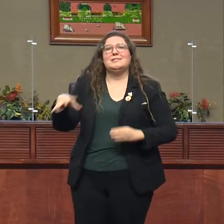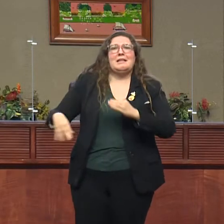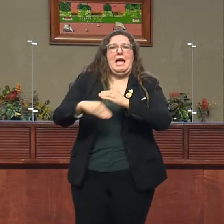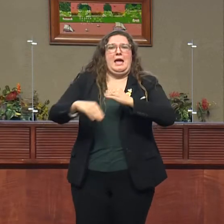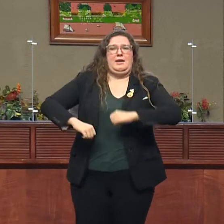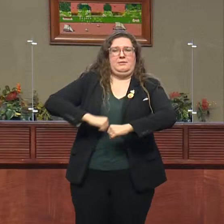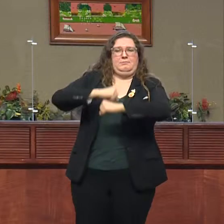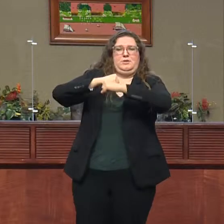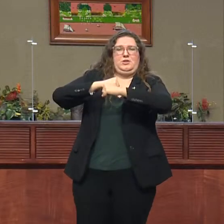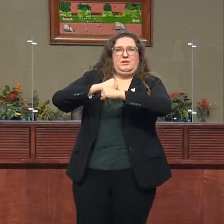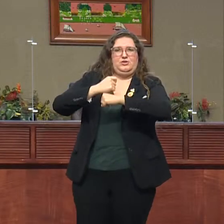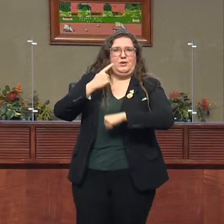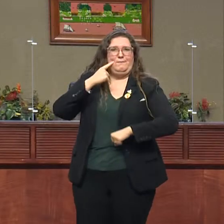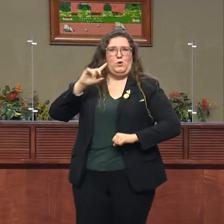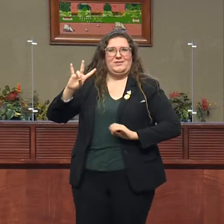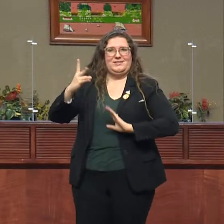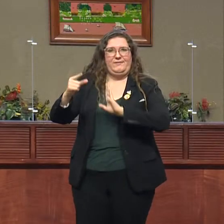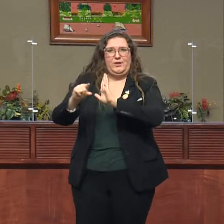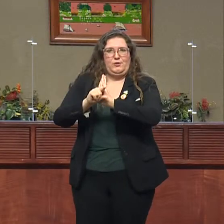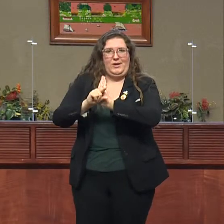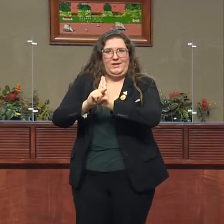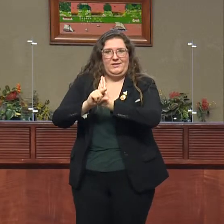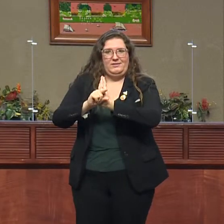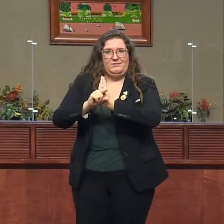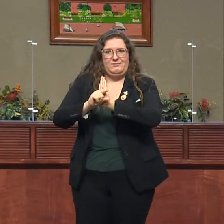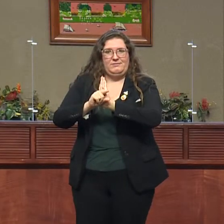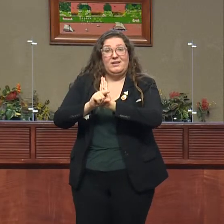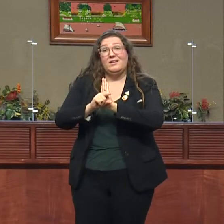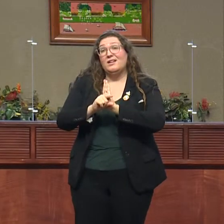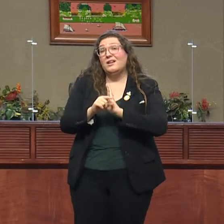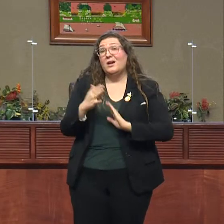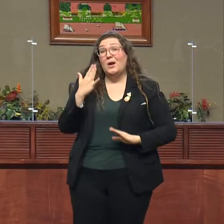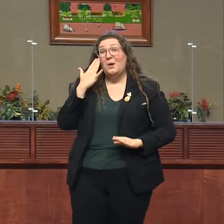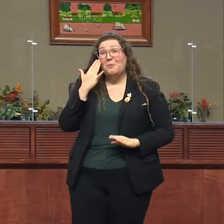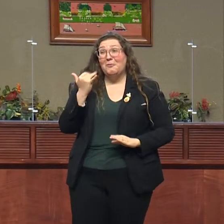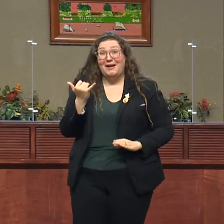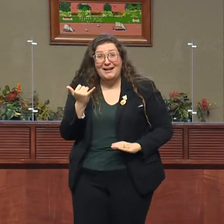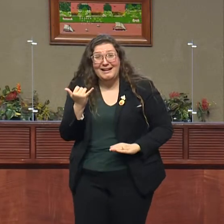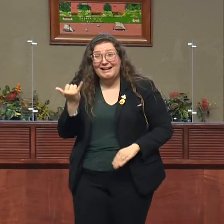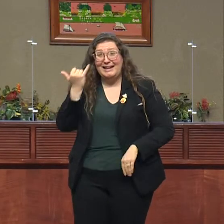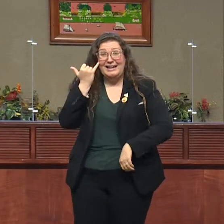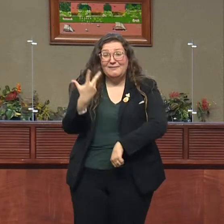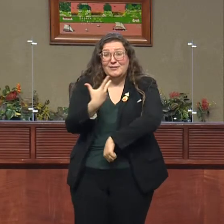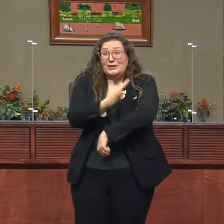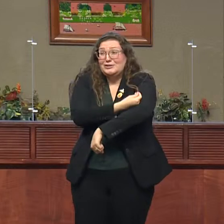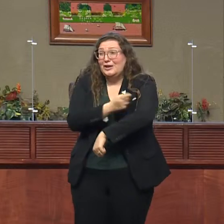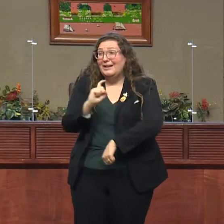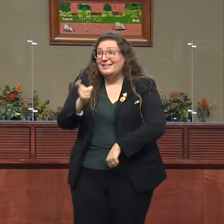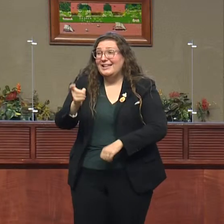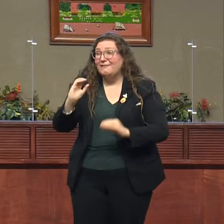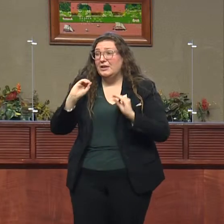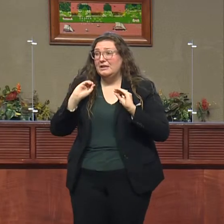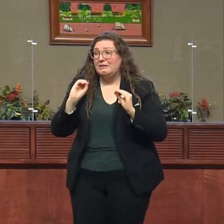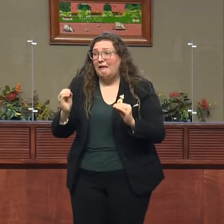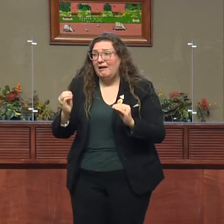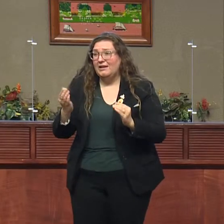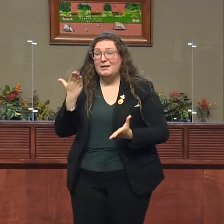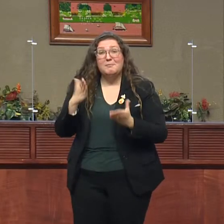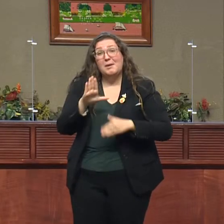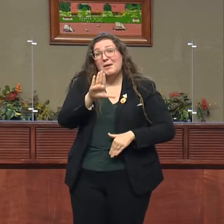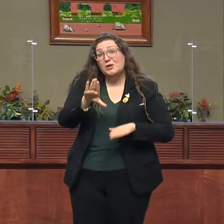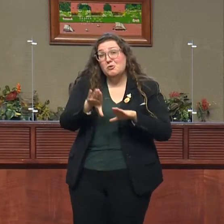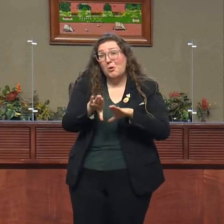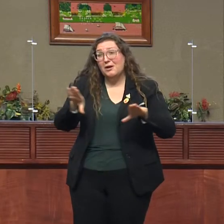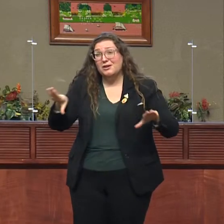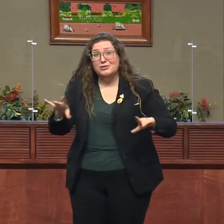because comes next cycle of the school year, your child may not be admitted in school because that vaccine is missing, and that's the